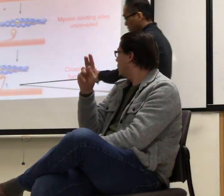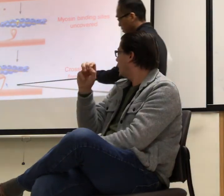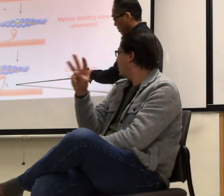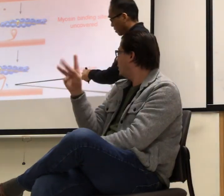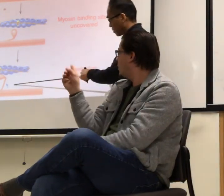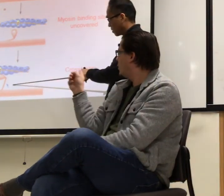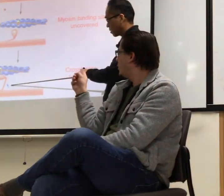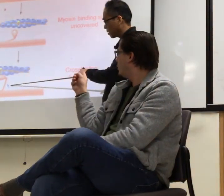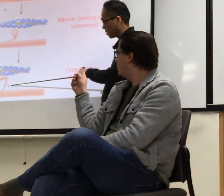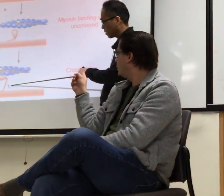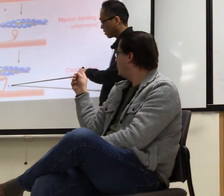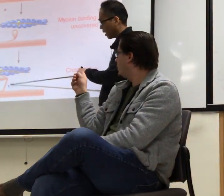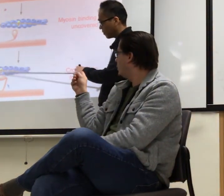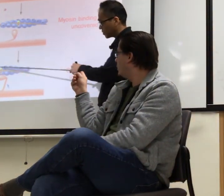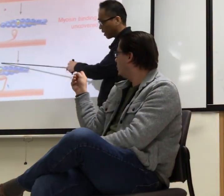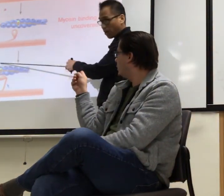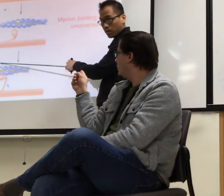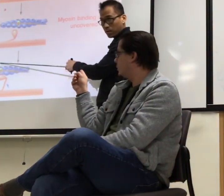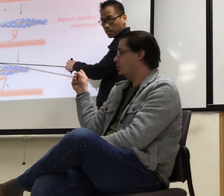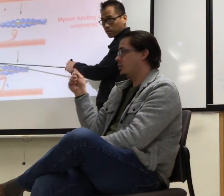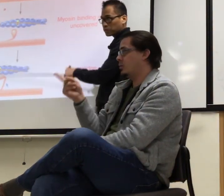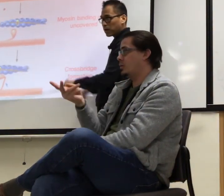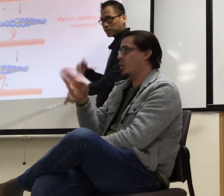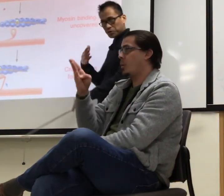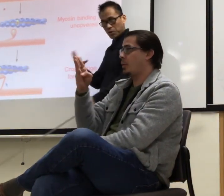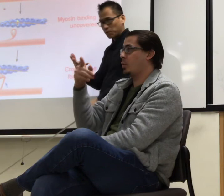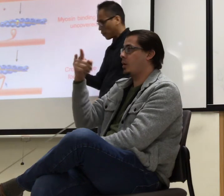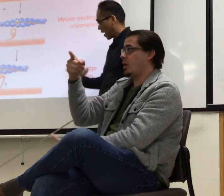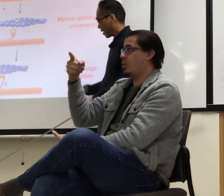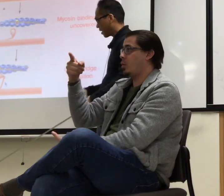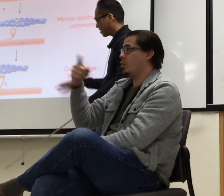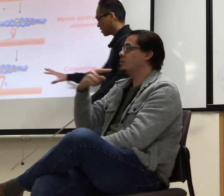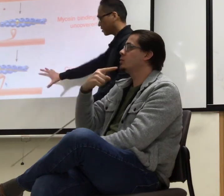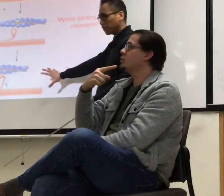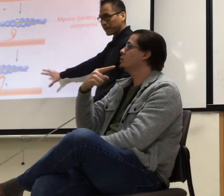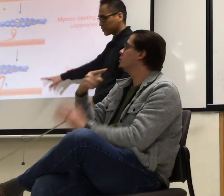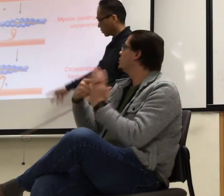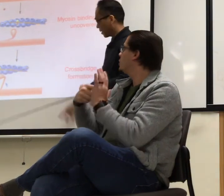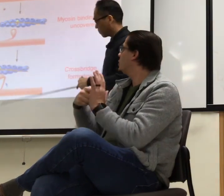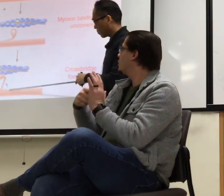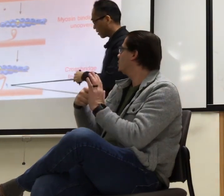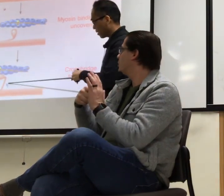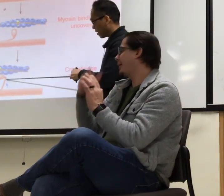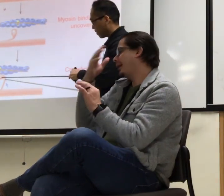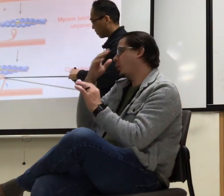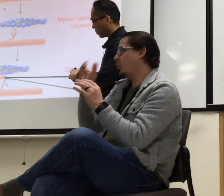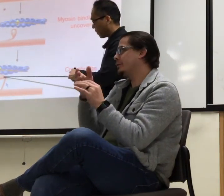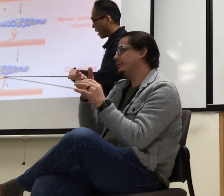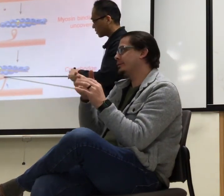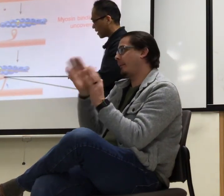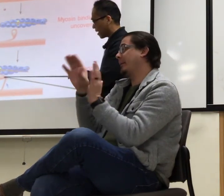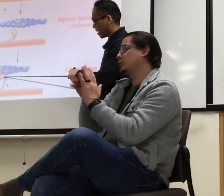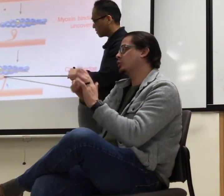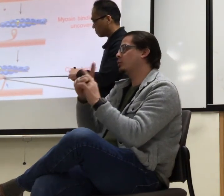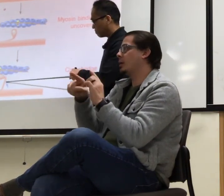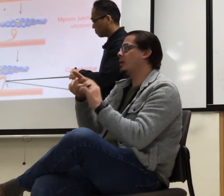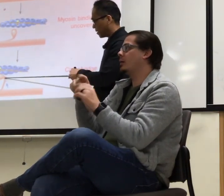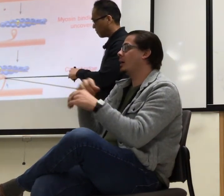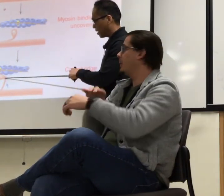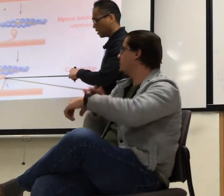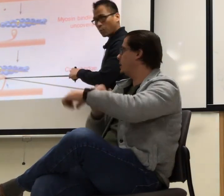arrow and this arrow. They're trying to show you that, it's a still picture, but that the myosin head